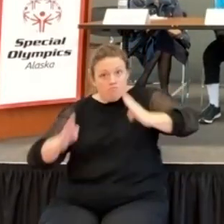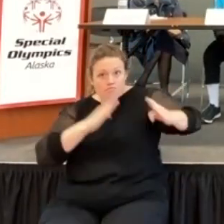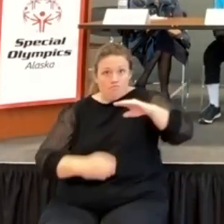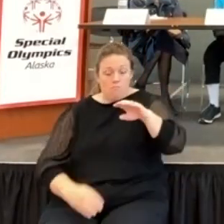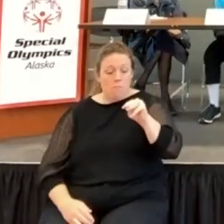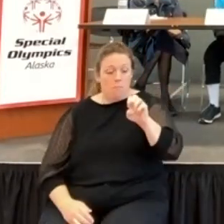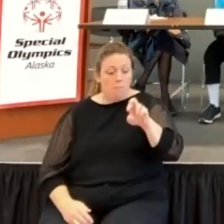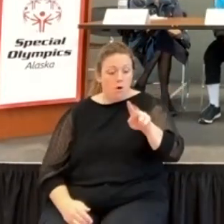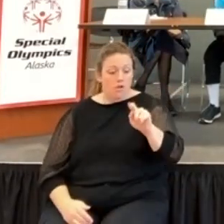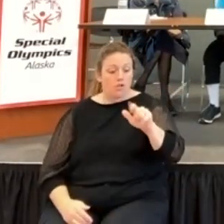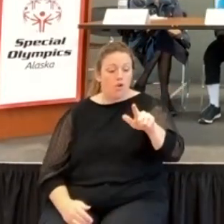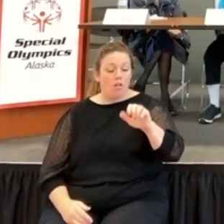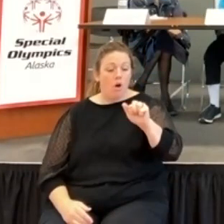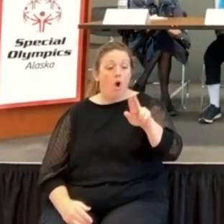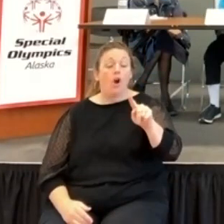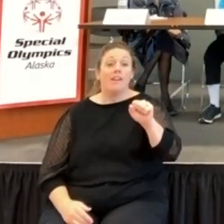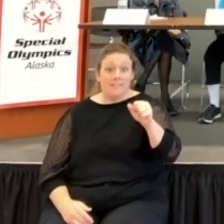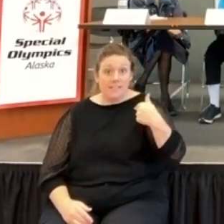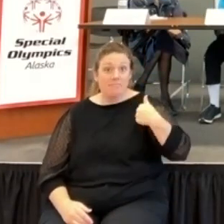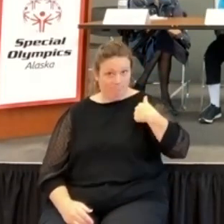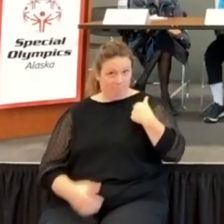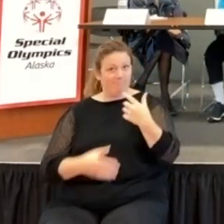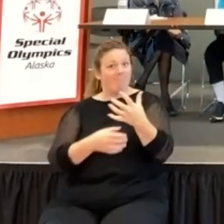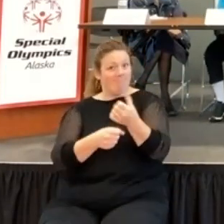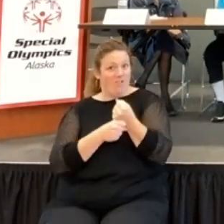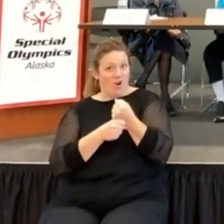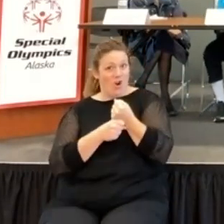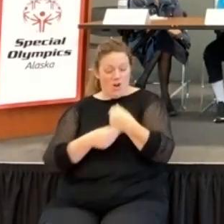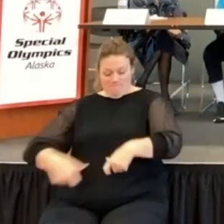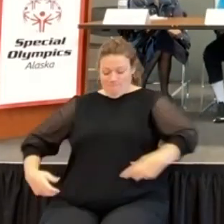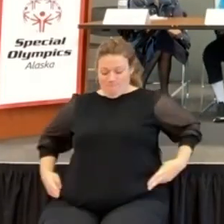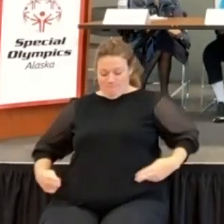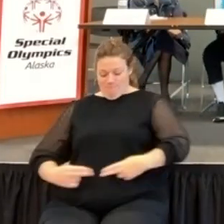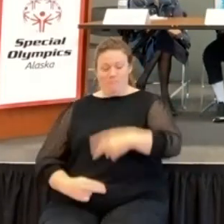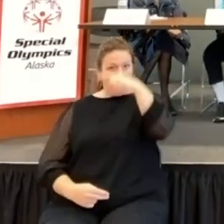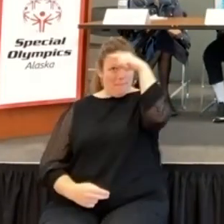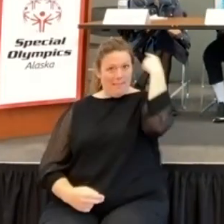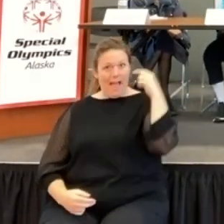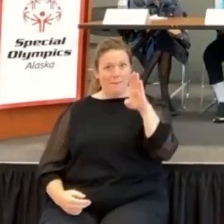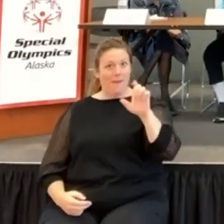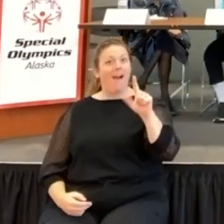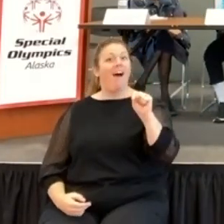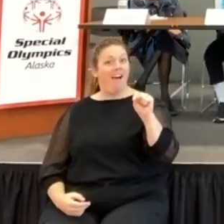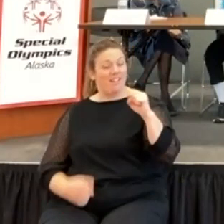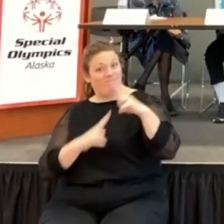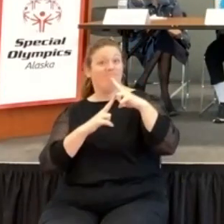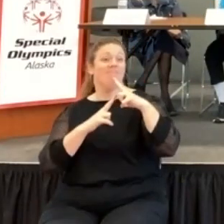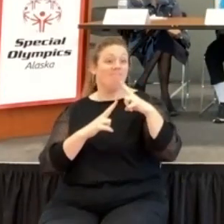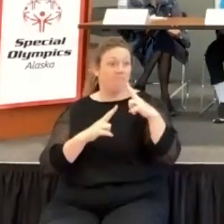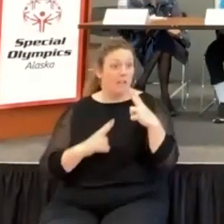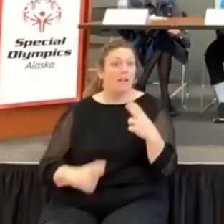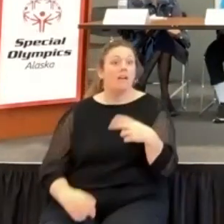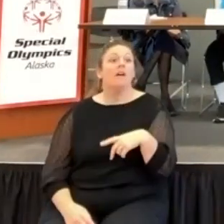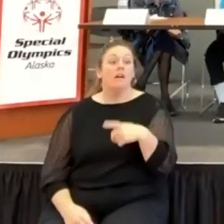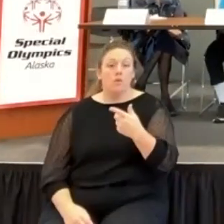degree black belt. I was always into health and fitness in my own way. And no, we didn't have chips when we